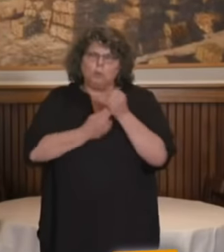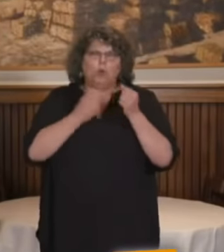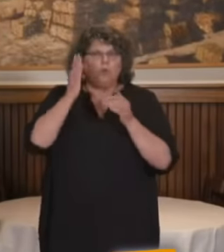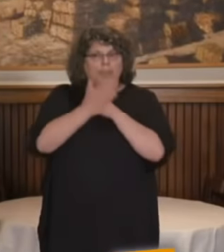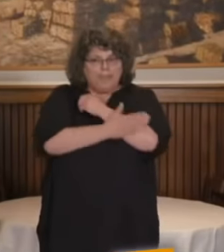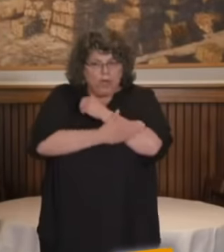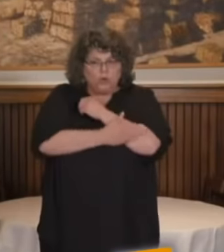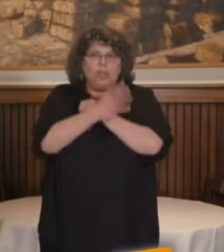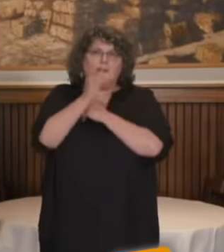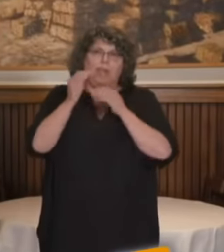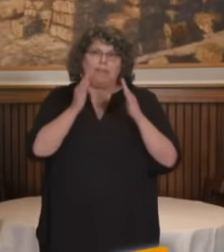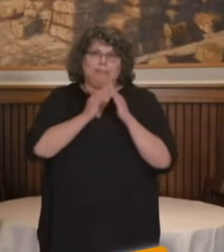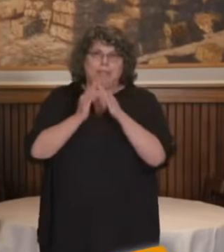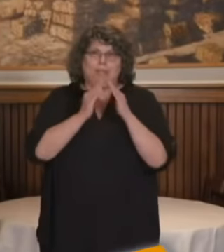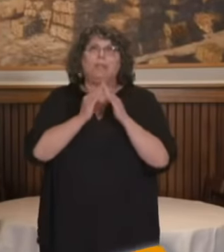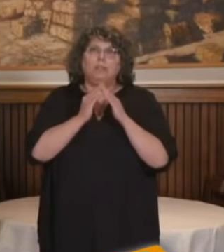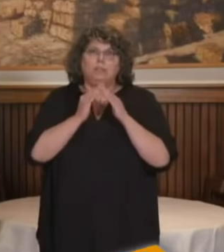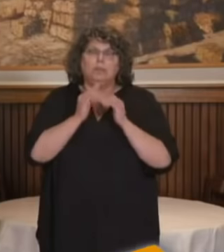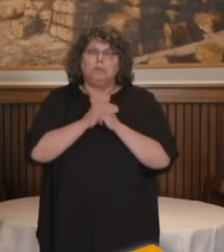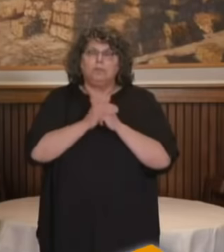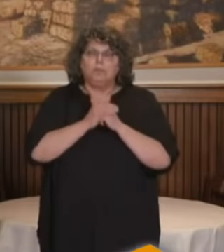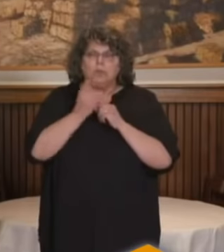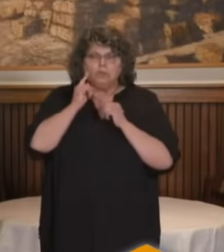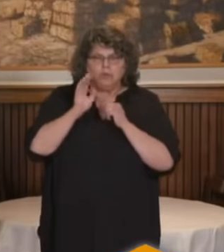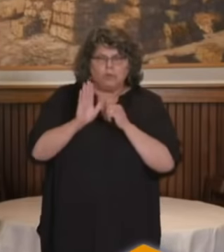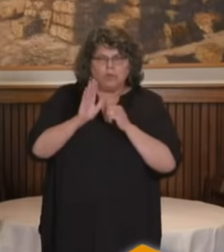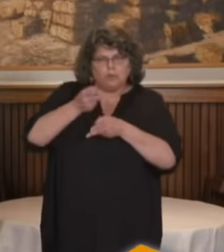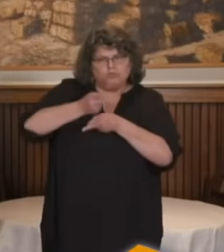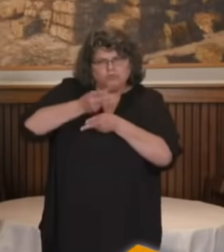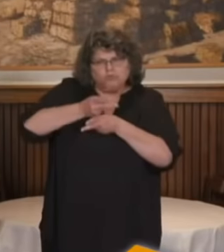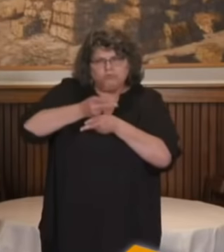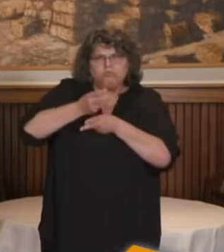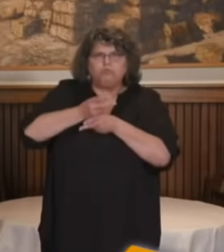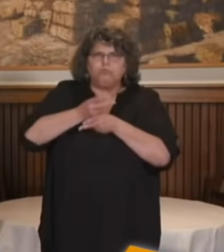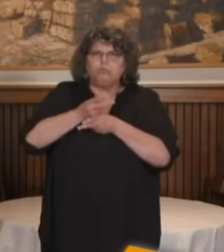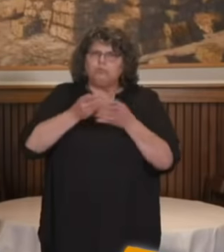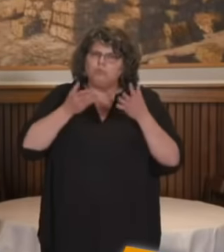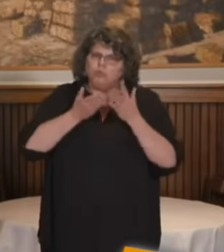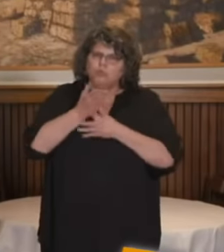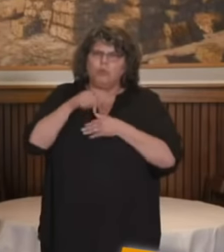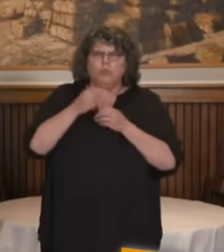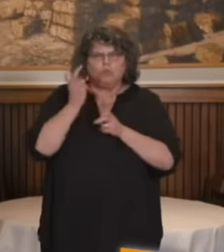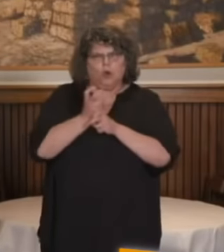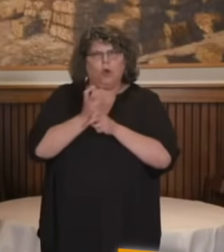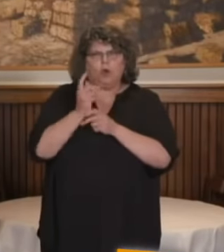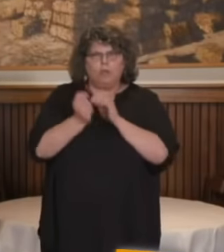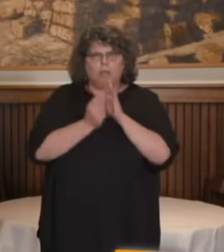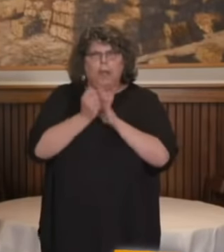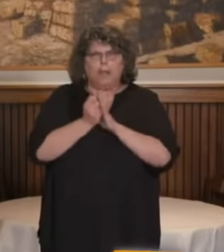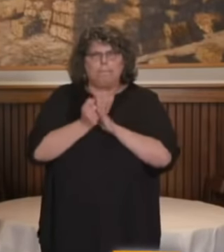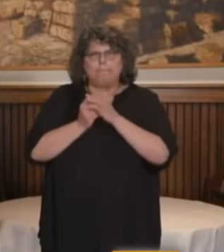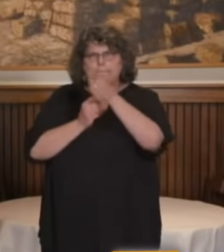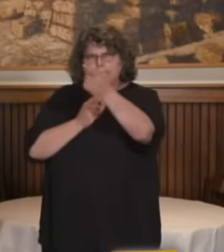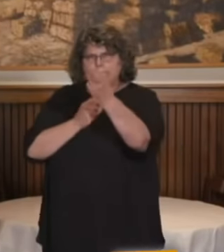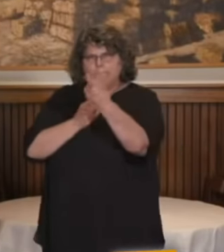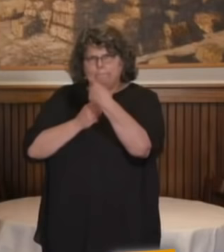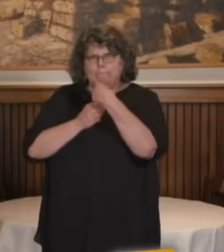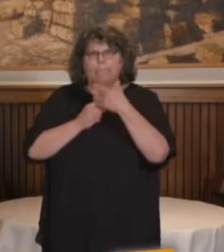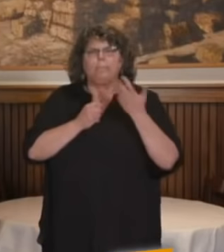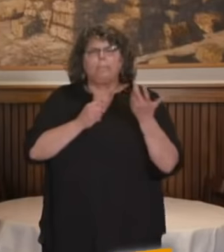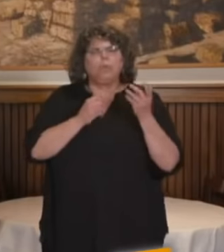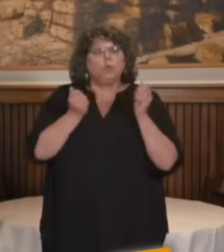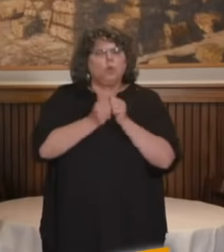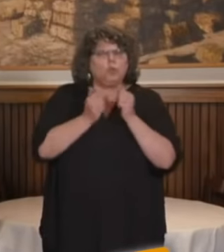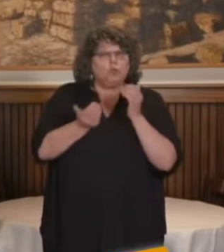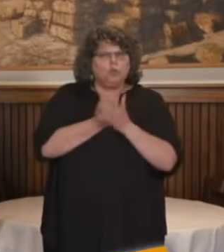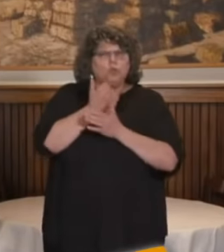and a city level in particular, for their stewardship during this difficult process. And given these new parameters, it still